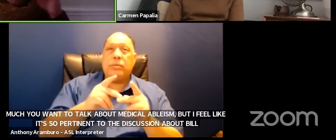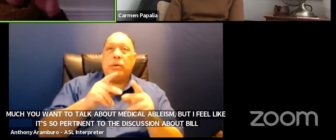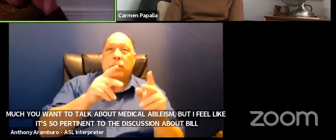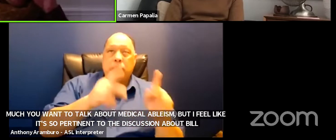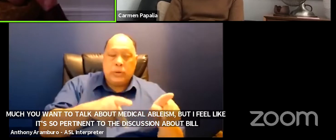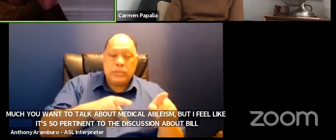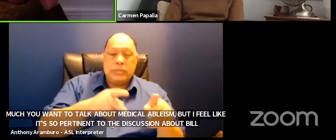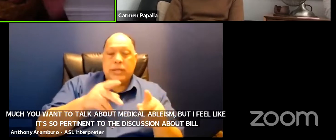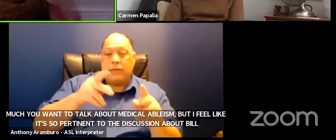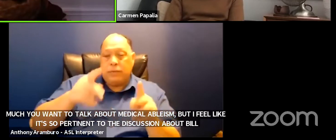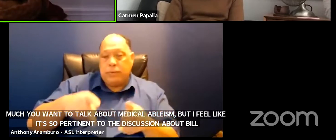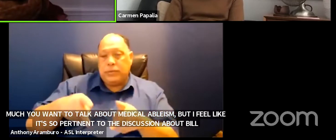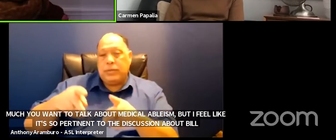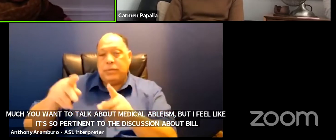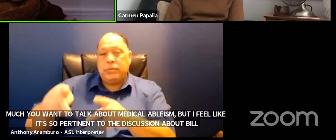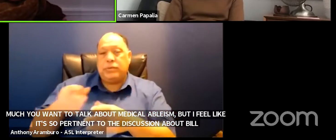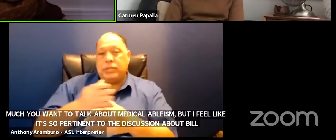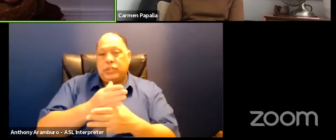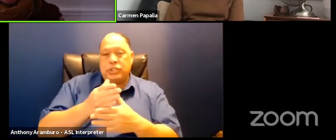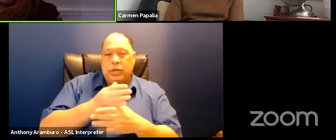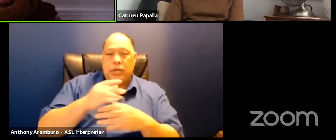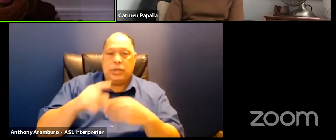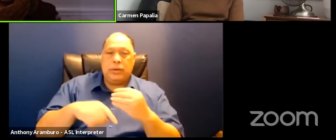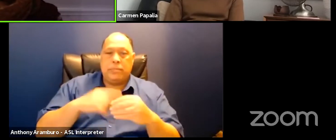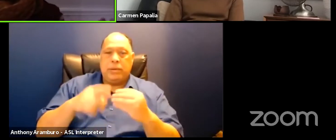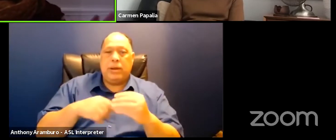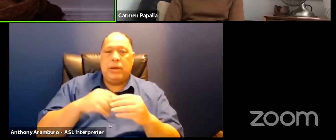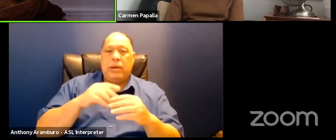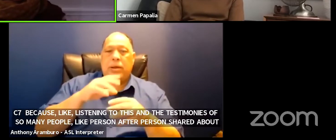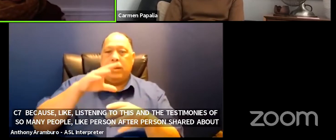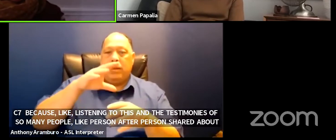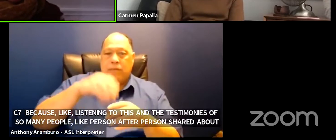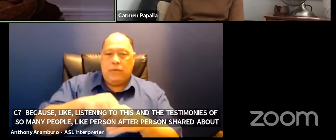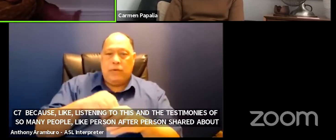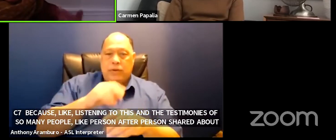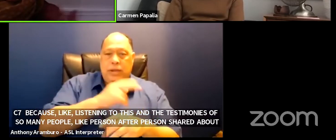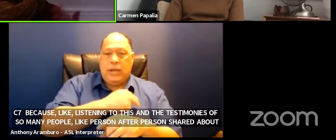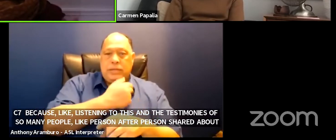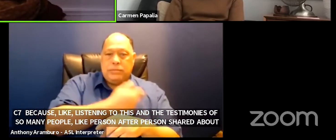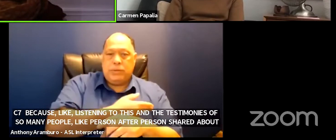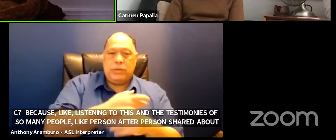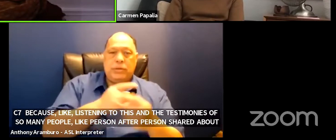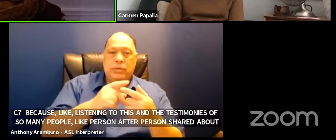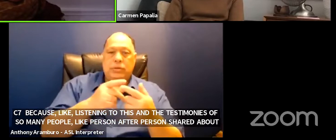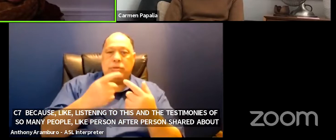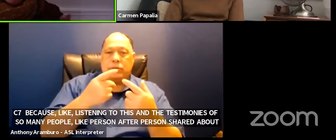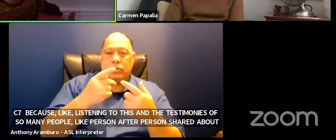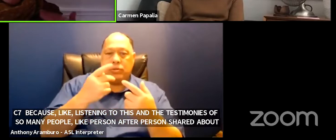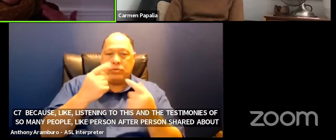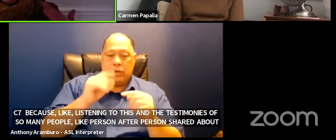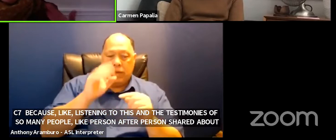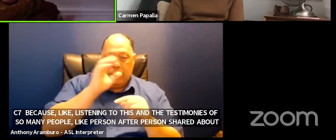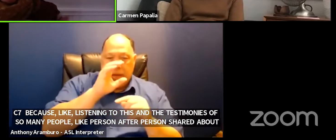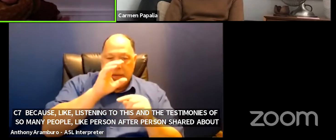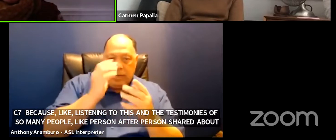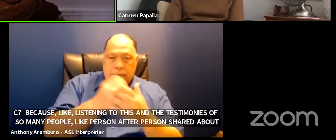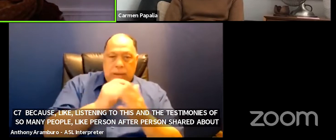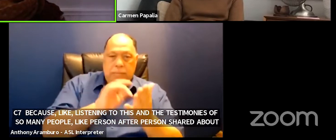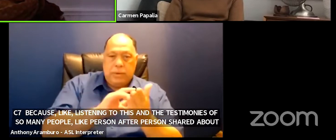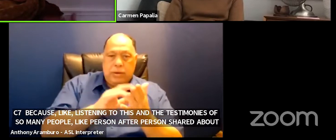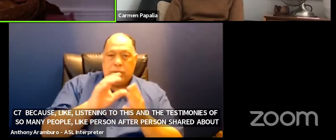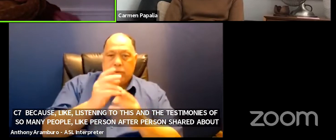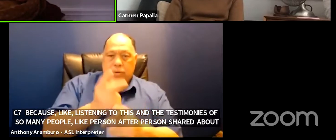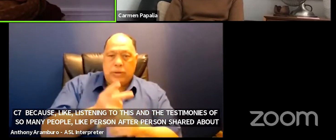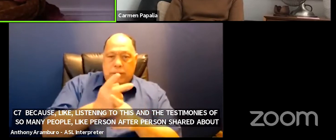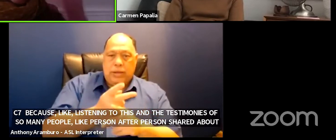person, shared about being in the hospital and seeking medical care and being forced